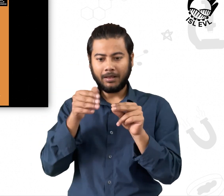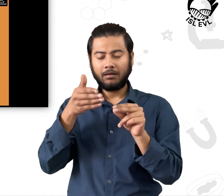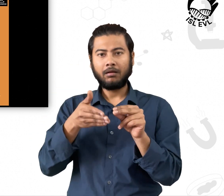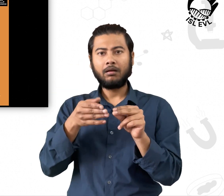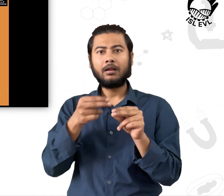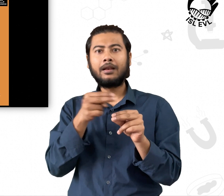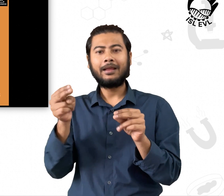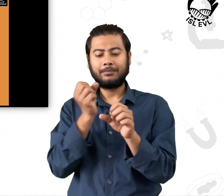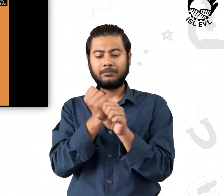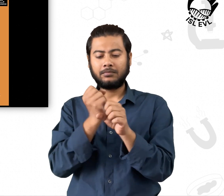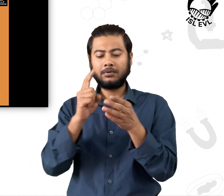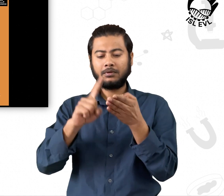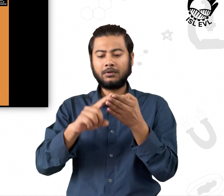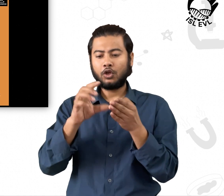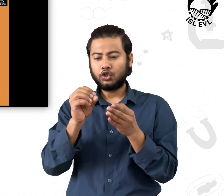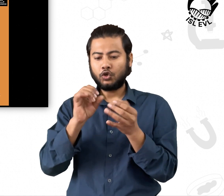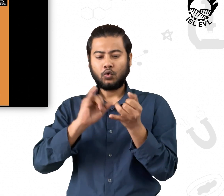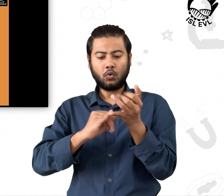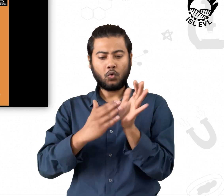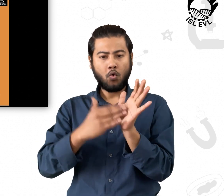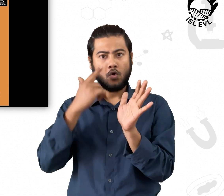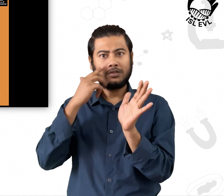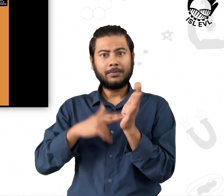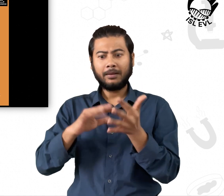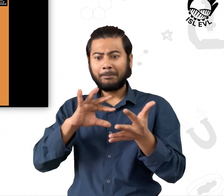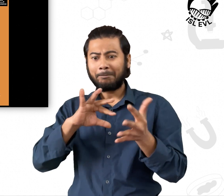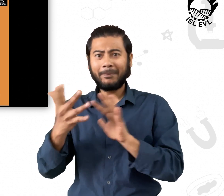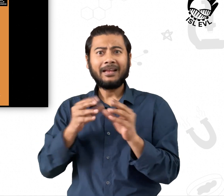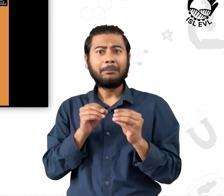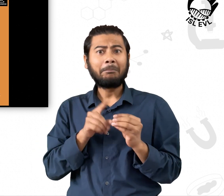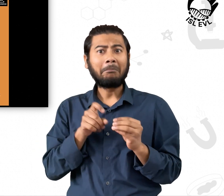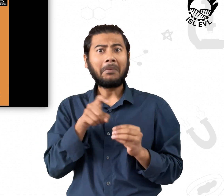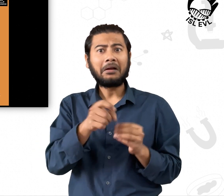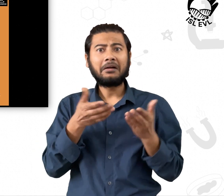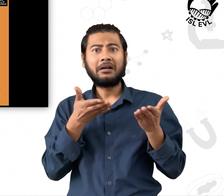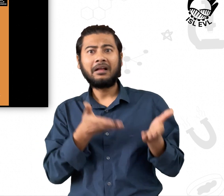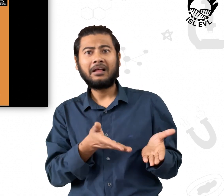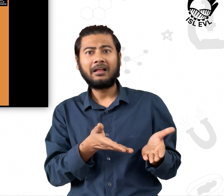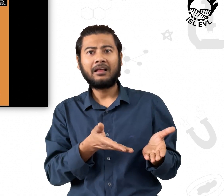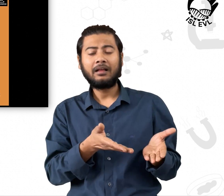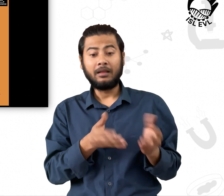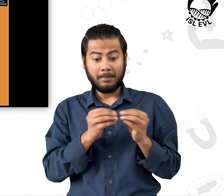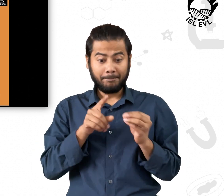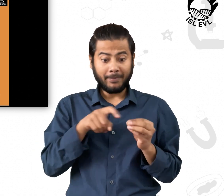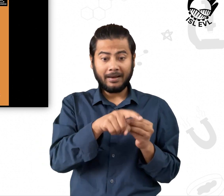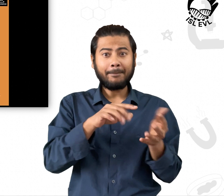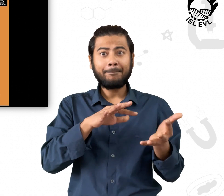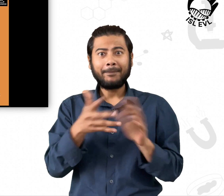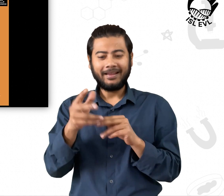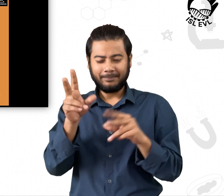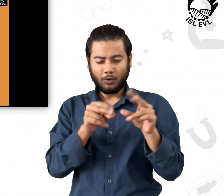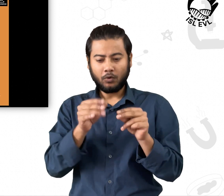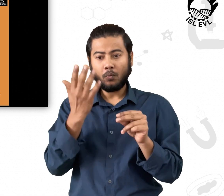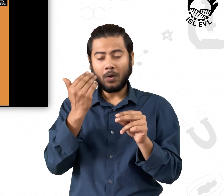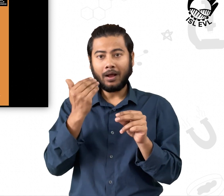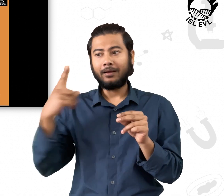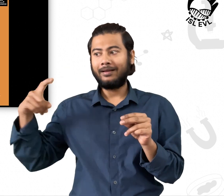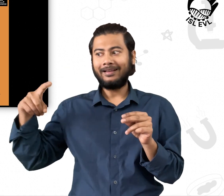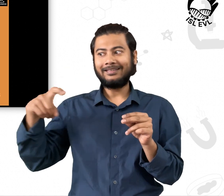learned that geosmin, which is the chemical behind the smell of the rain, is produced by a bacteria, and